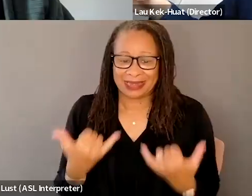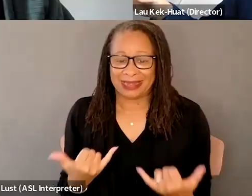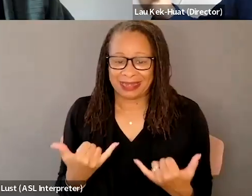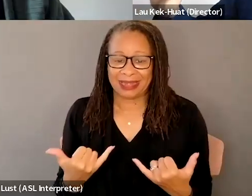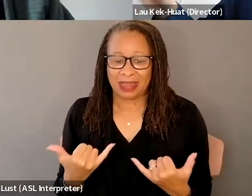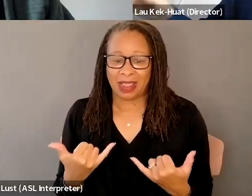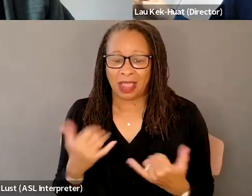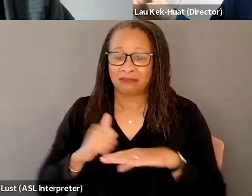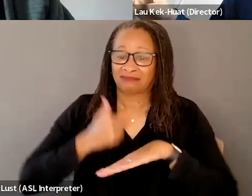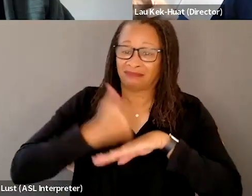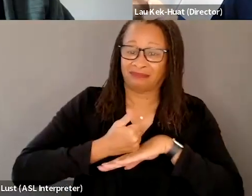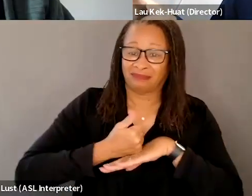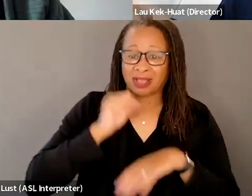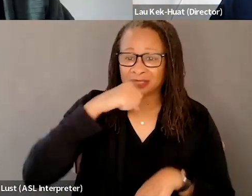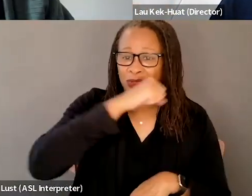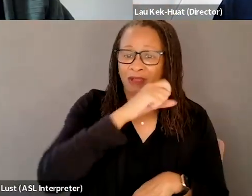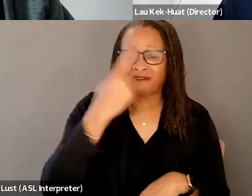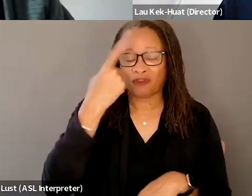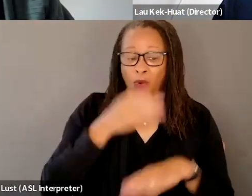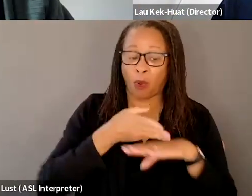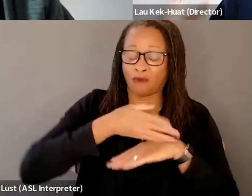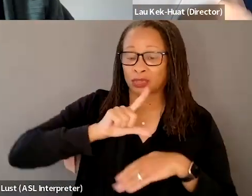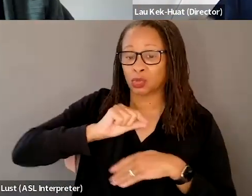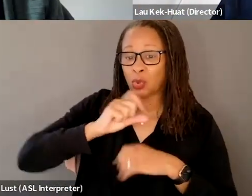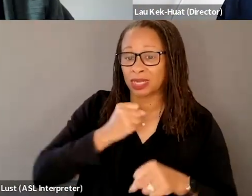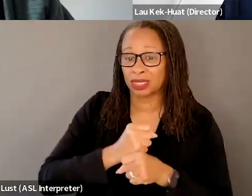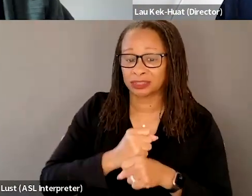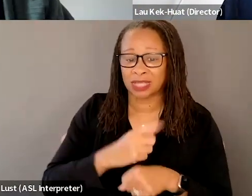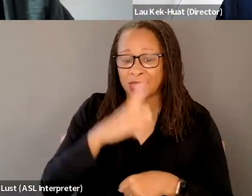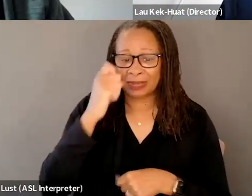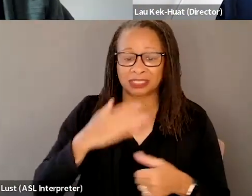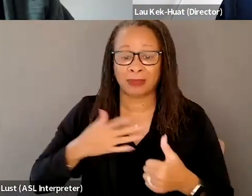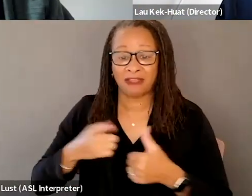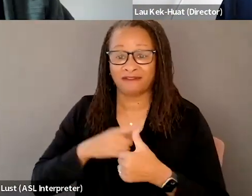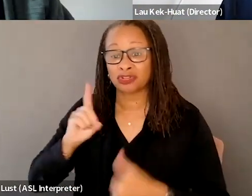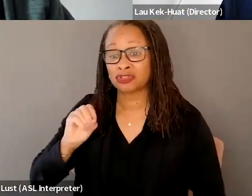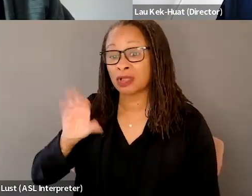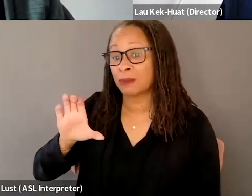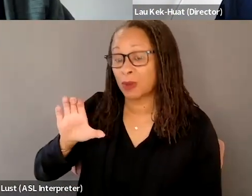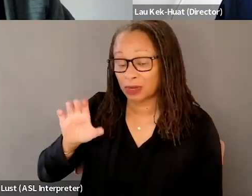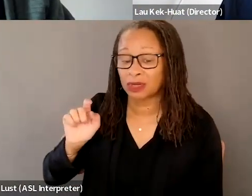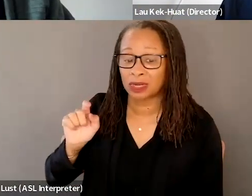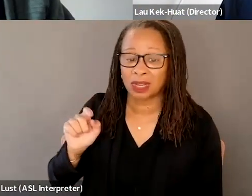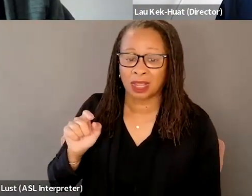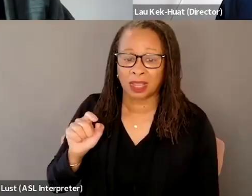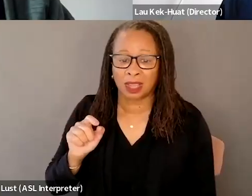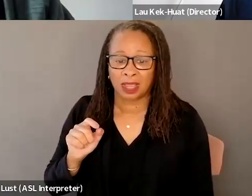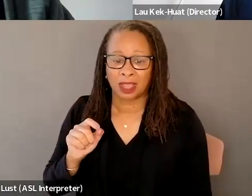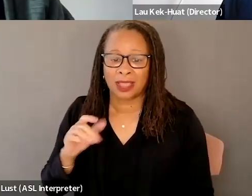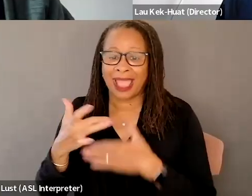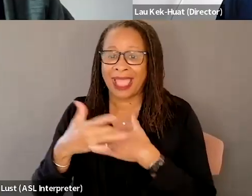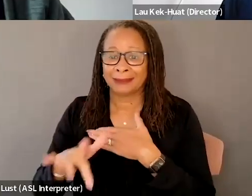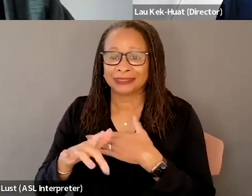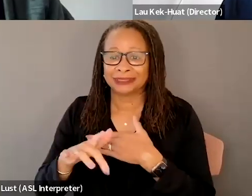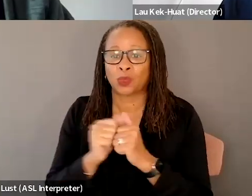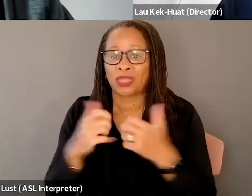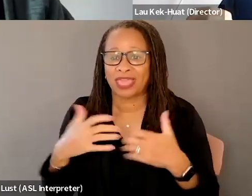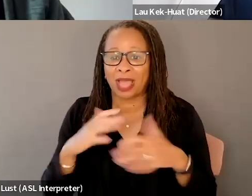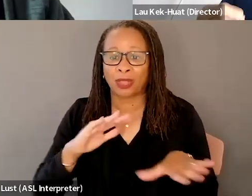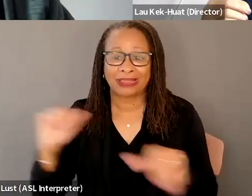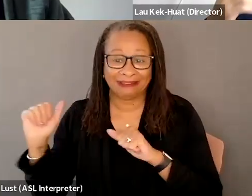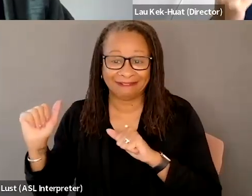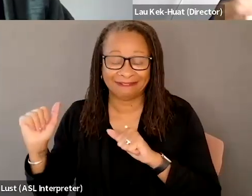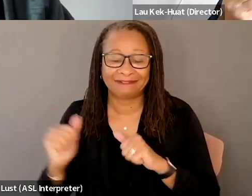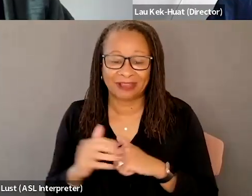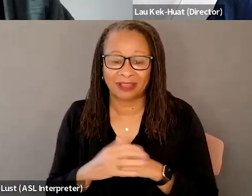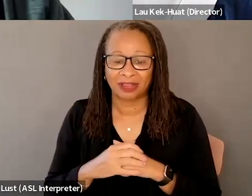been based in Taiwan for more than 20 years because my first documentary, Absent Without Leave, which